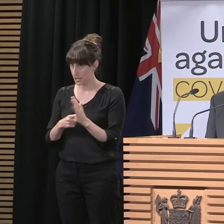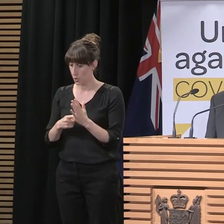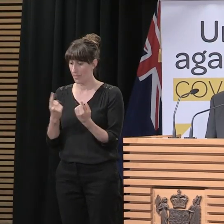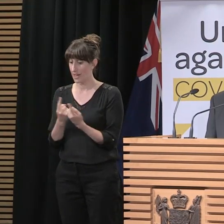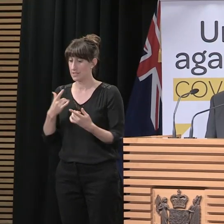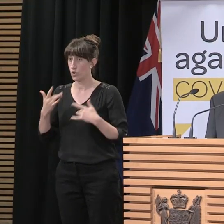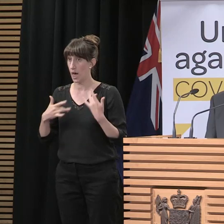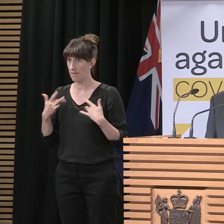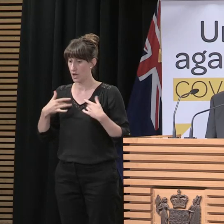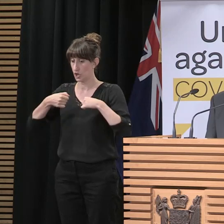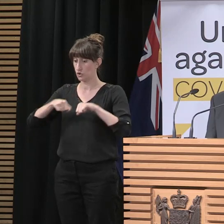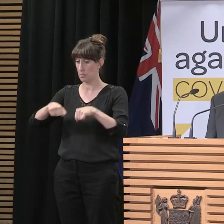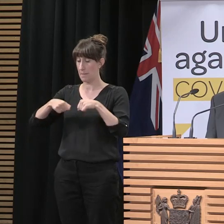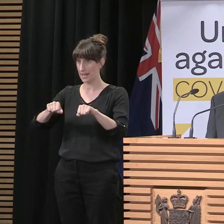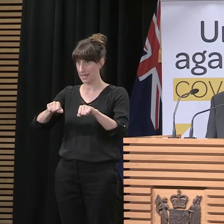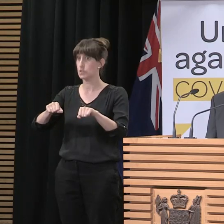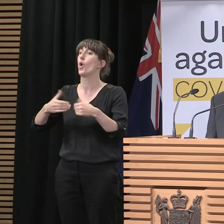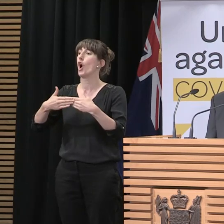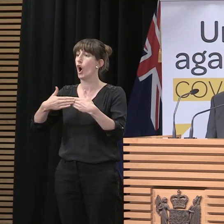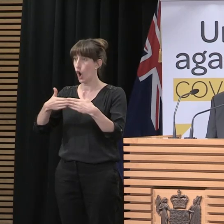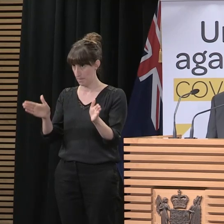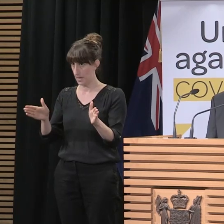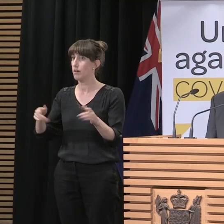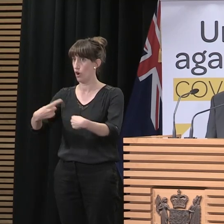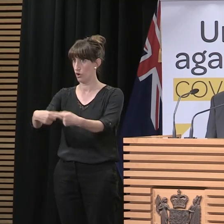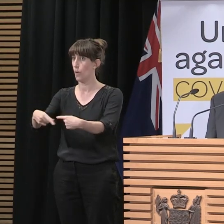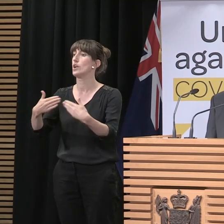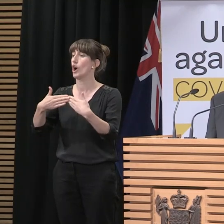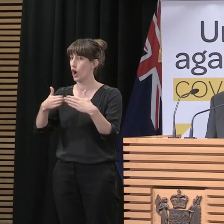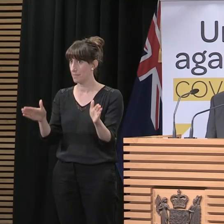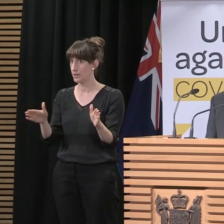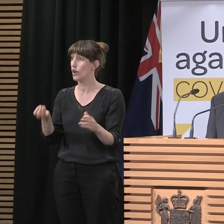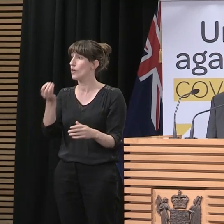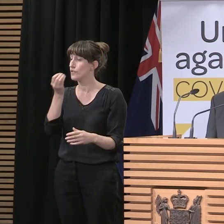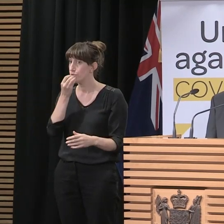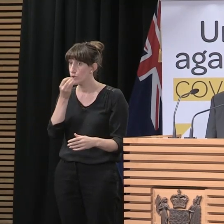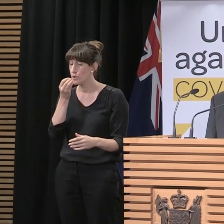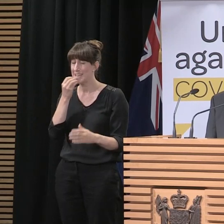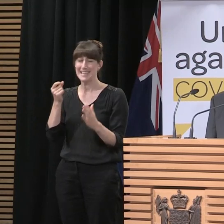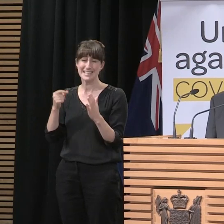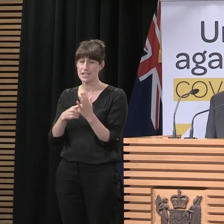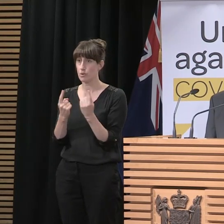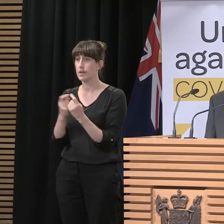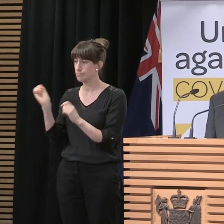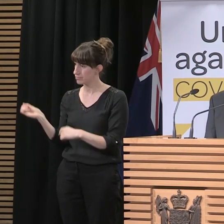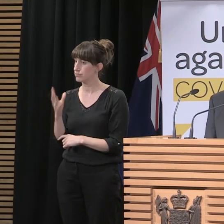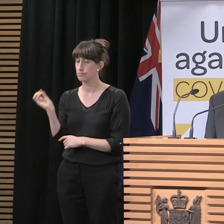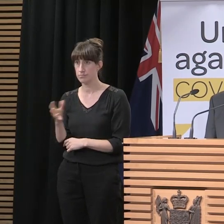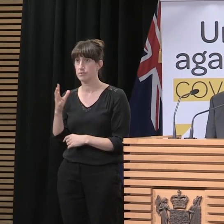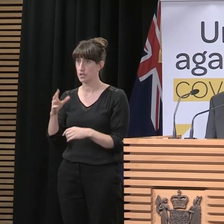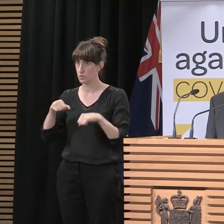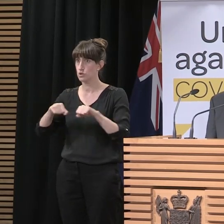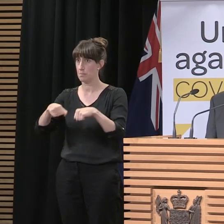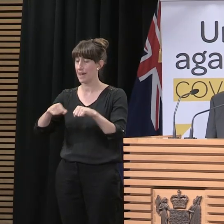includes supermarkets, will remain open. There will be an ongoing supply of food and essential supplies. Supermarkets are already